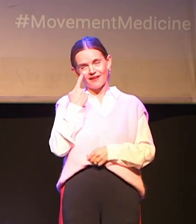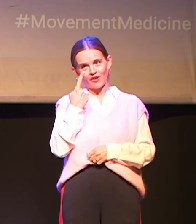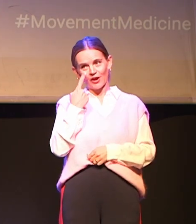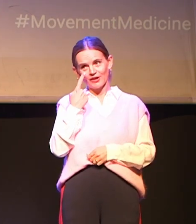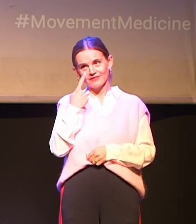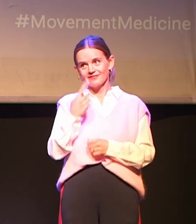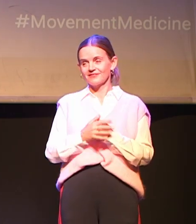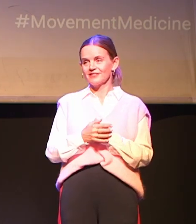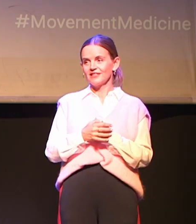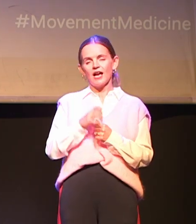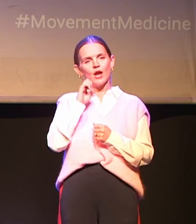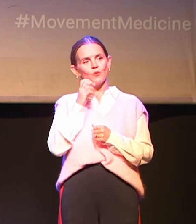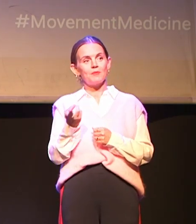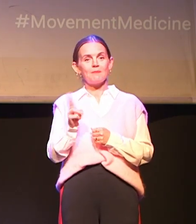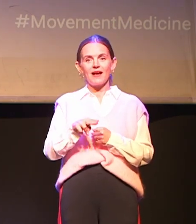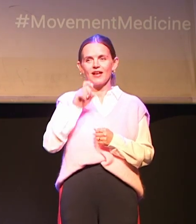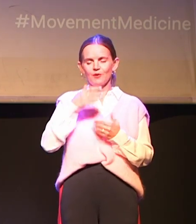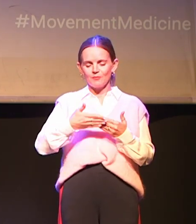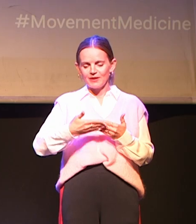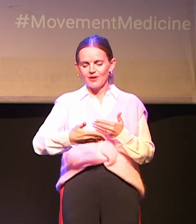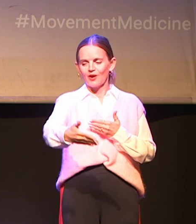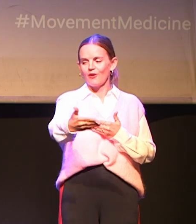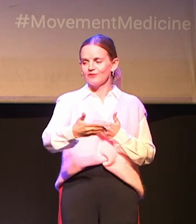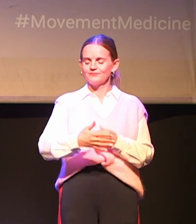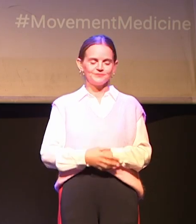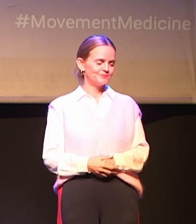coming back and will be long. So pray for me in that.